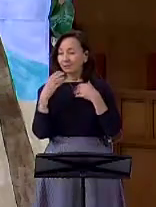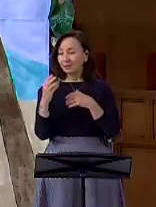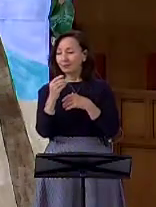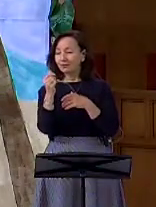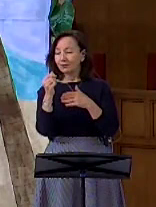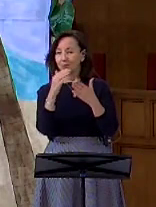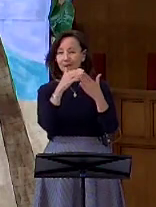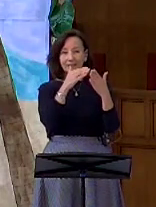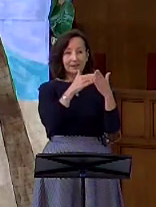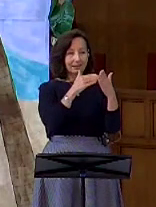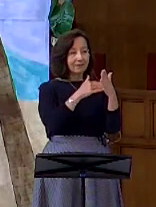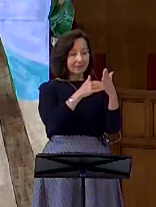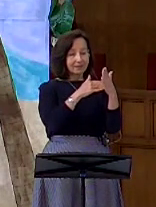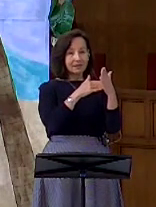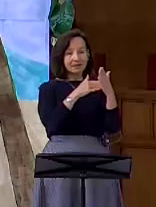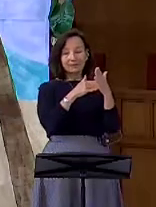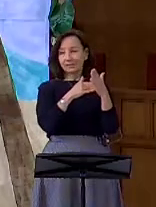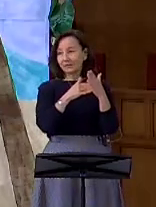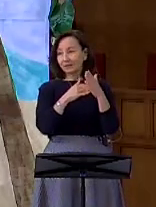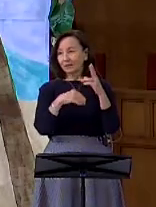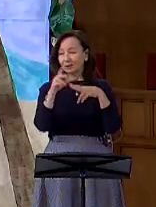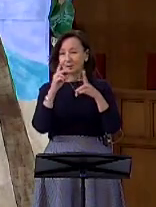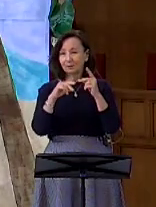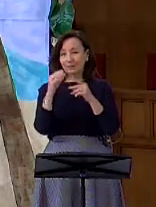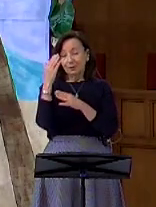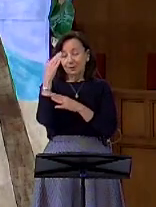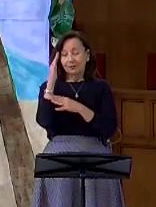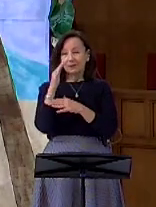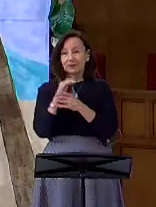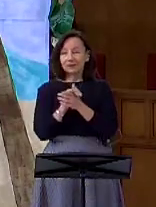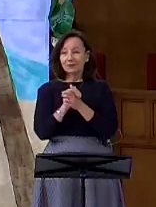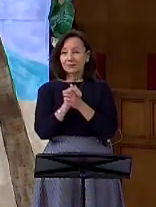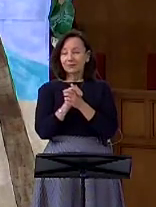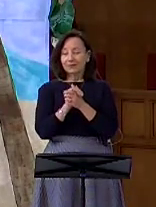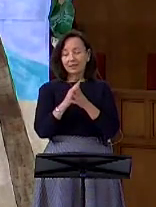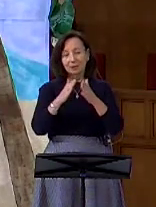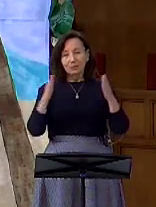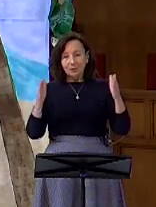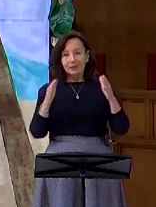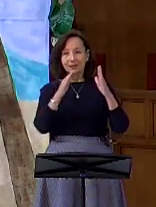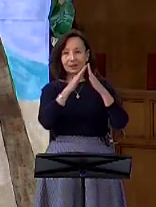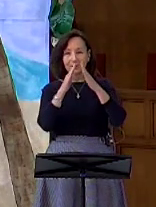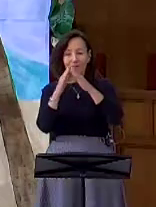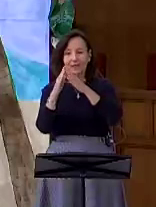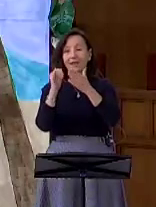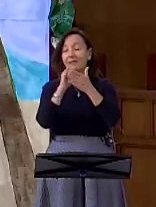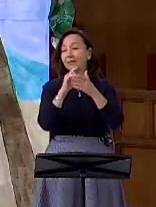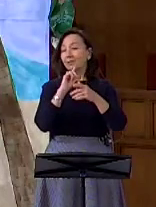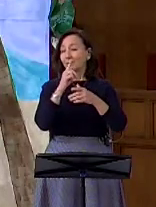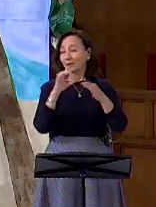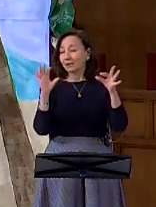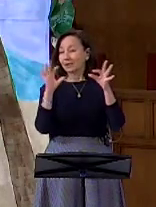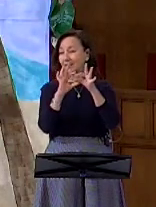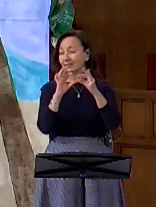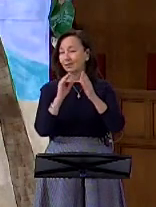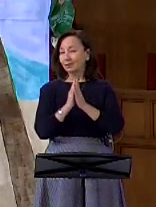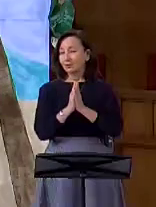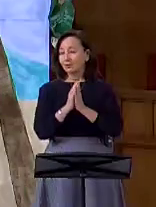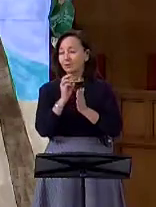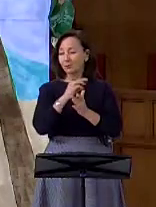lists there. Then there are lists of people that you may not even know in the wider community that are connected to